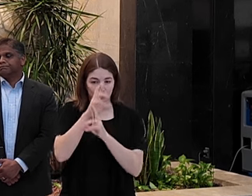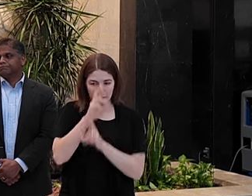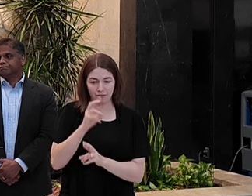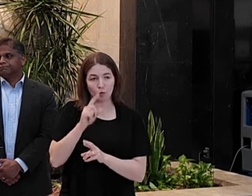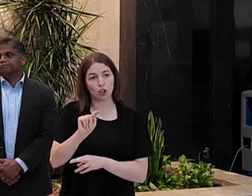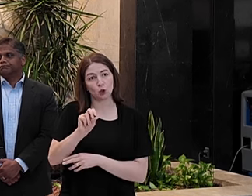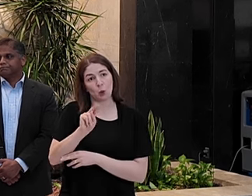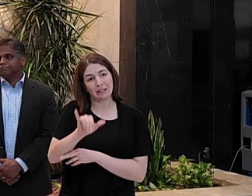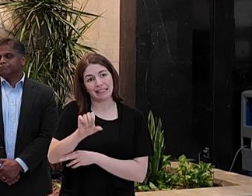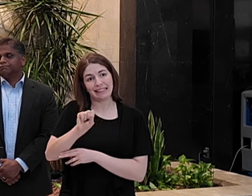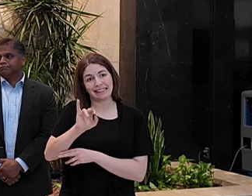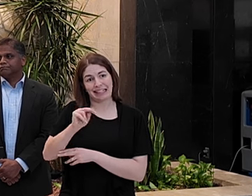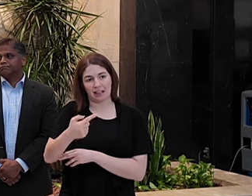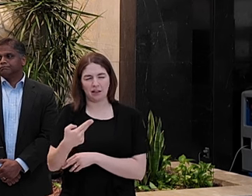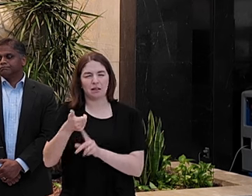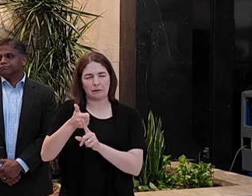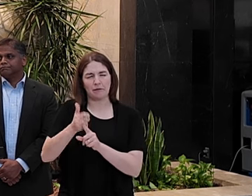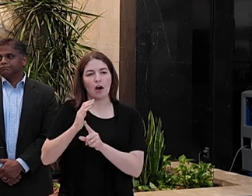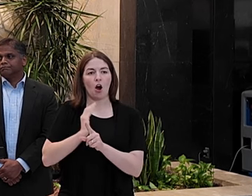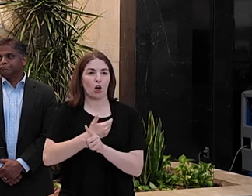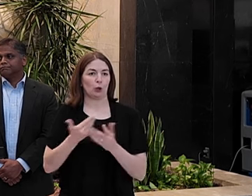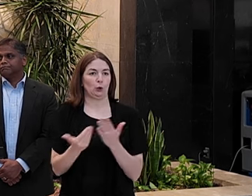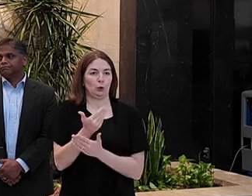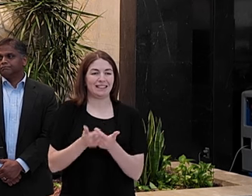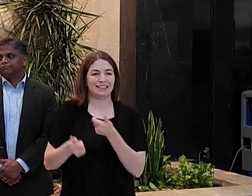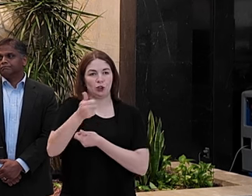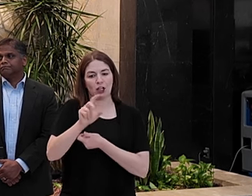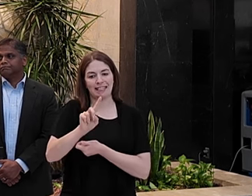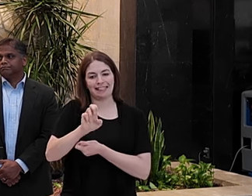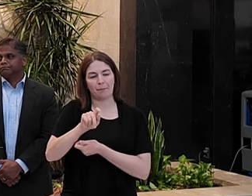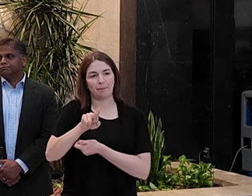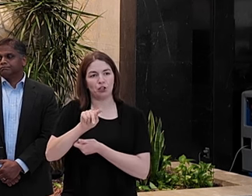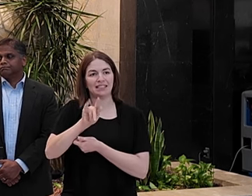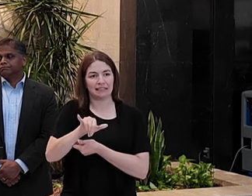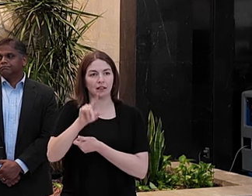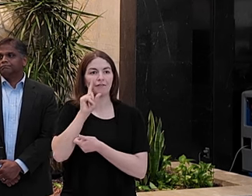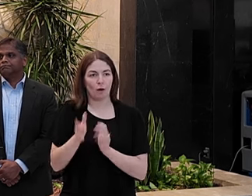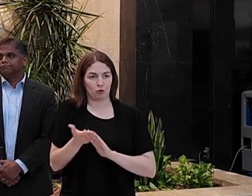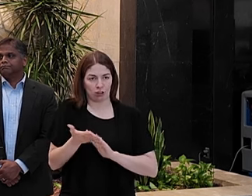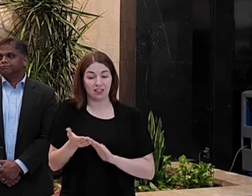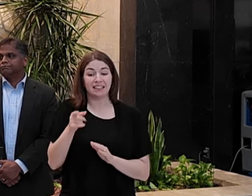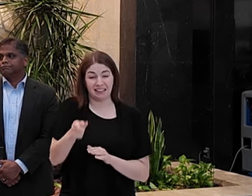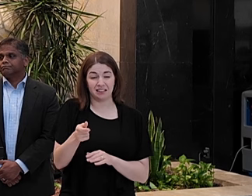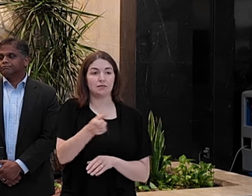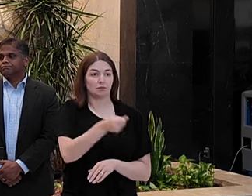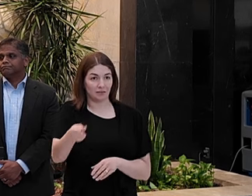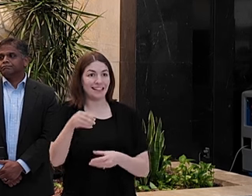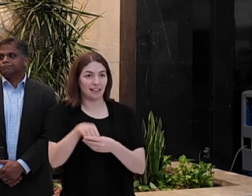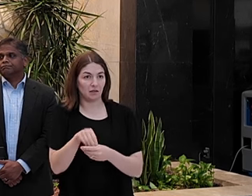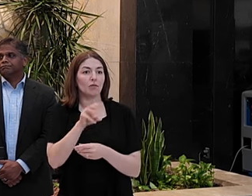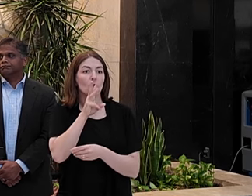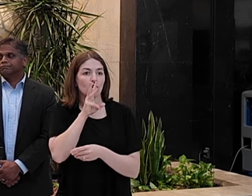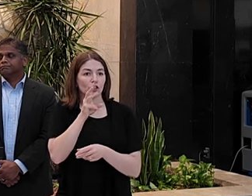Singh. That's my new senior deputy over operations. He is housed right at the water treatment plant. That's a new change.